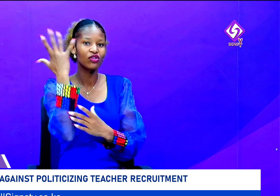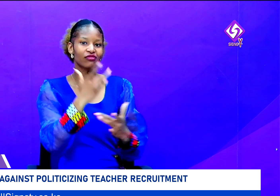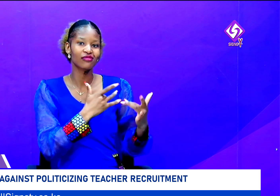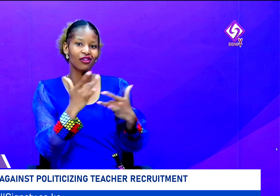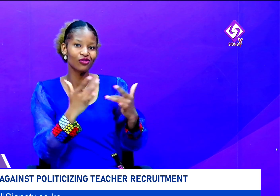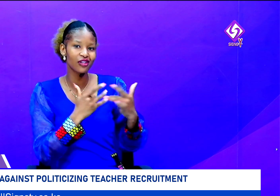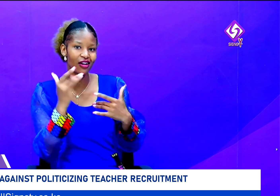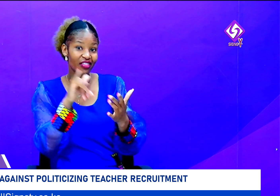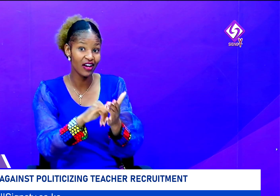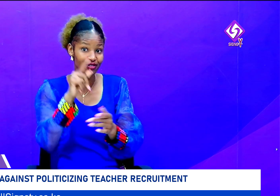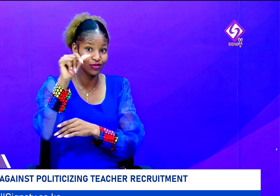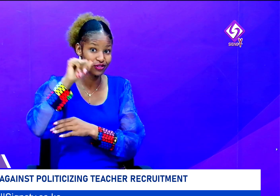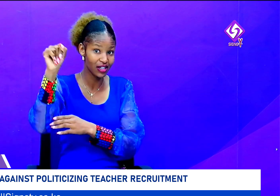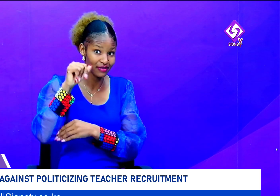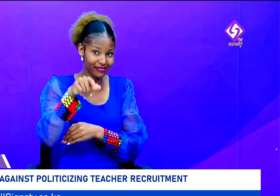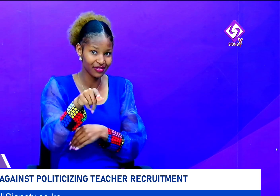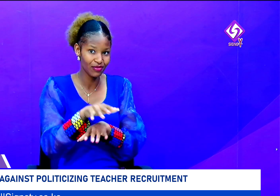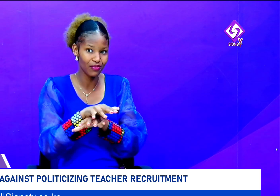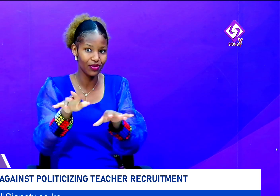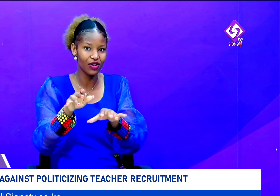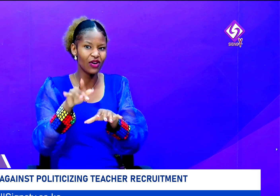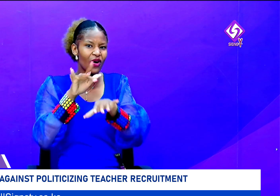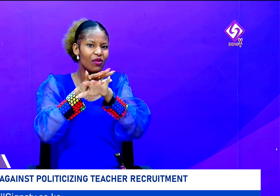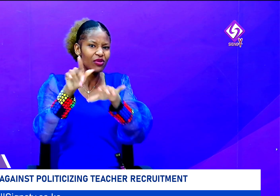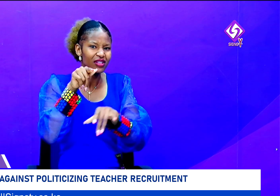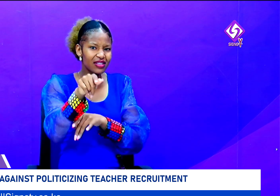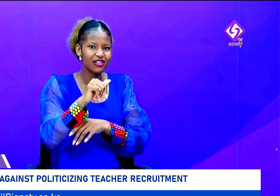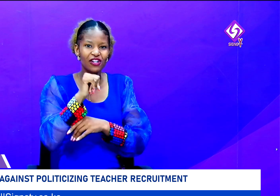be strictly followed when hiring teachers.